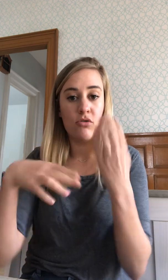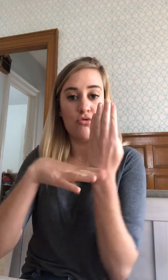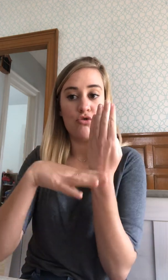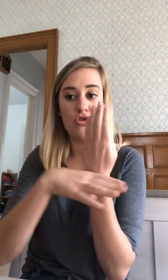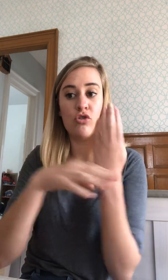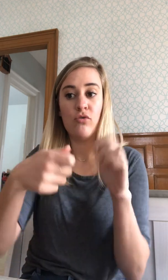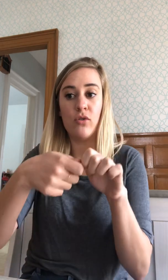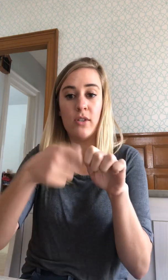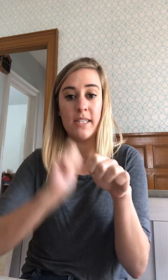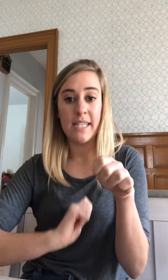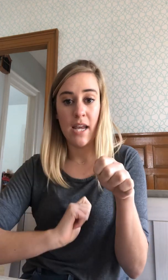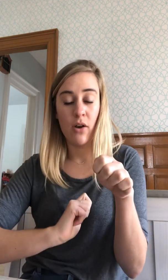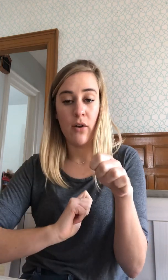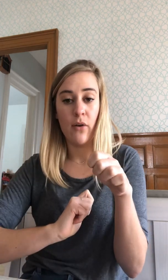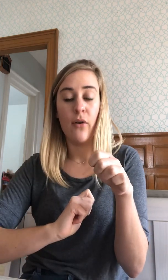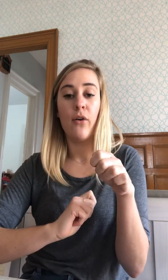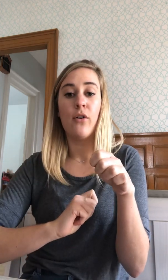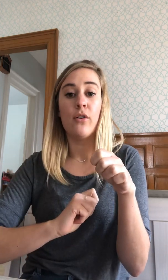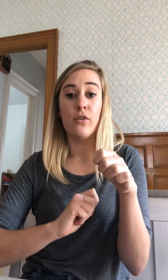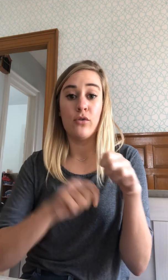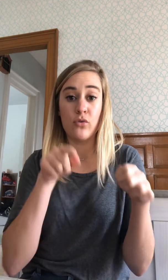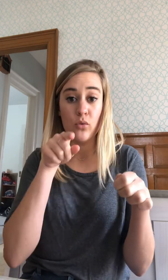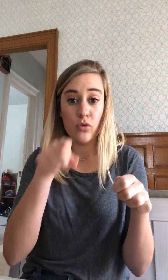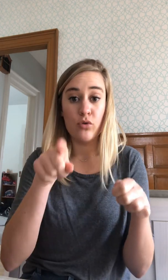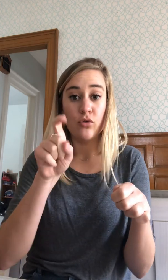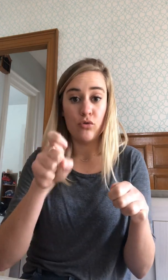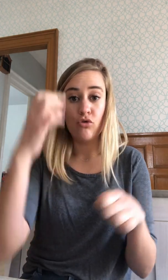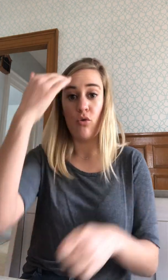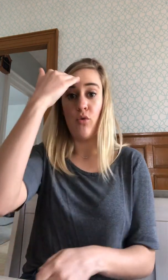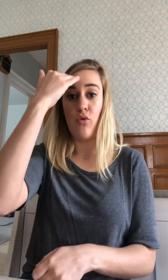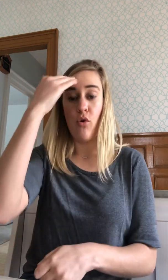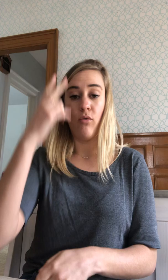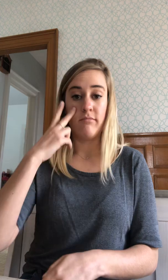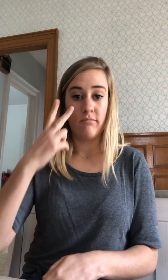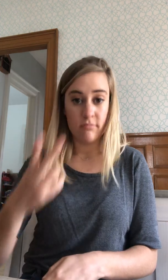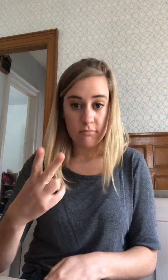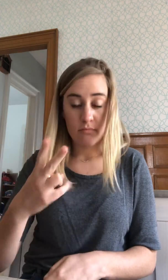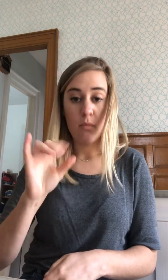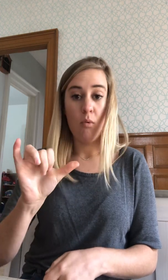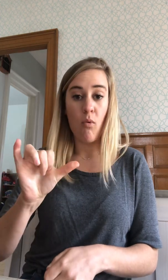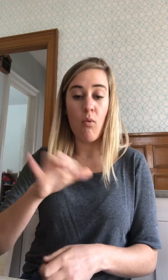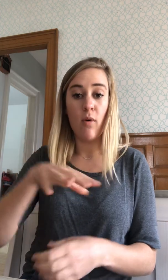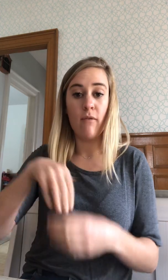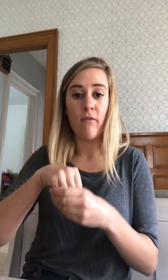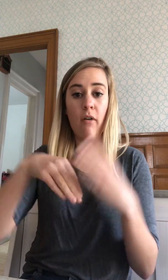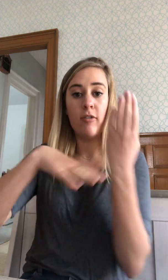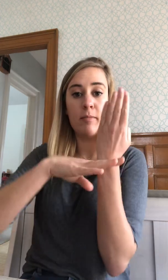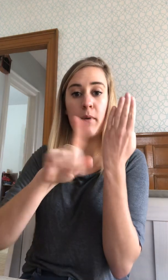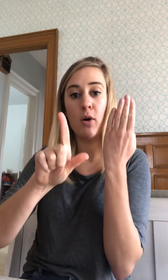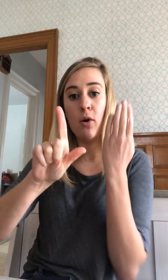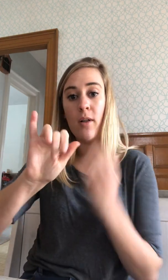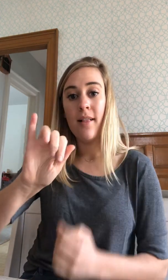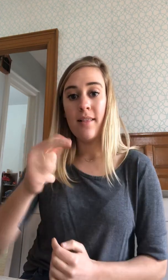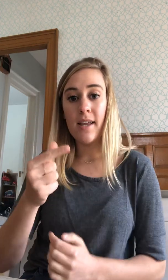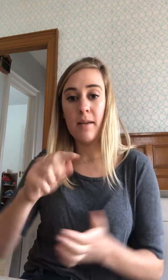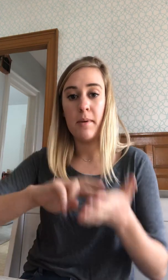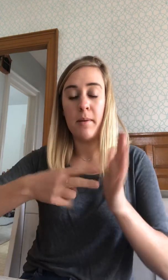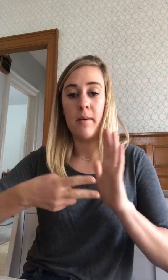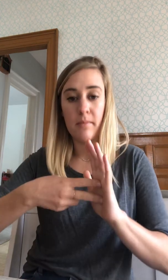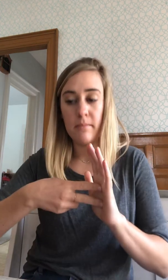this fracture involves the periodontal ligament and therefore is an open fracture. You got a gingival tear that communicates